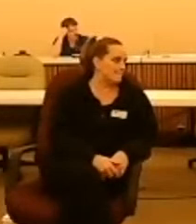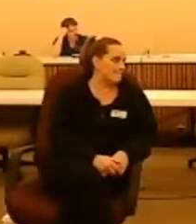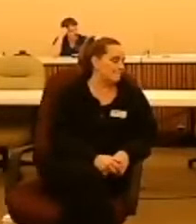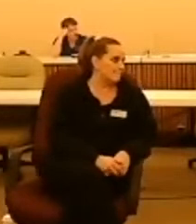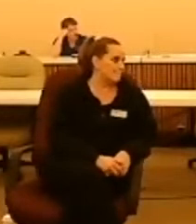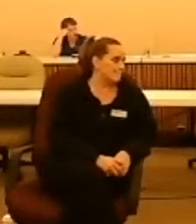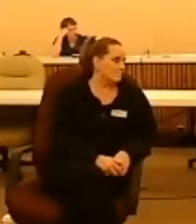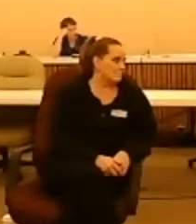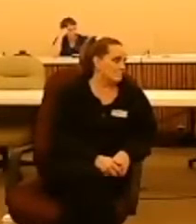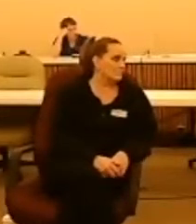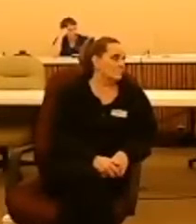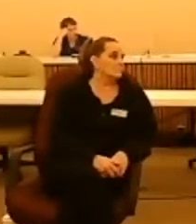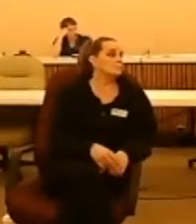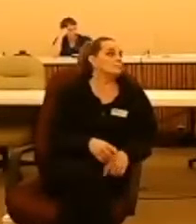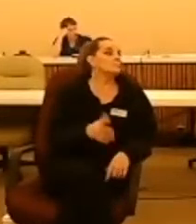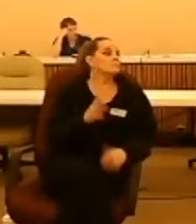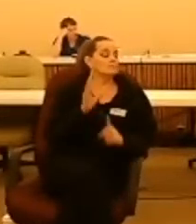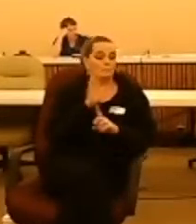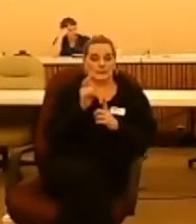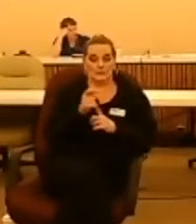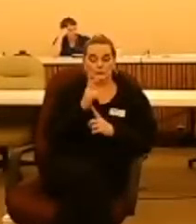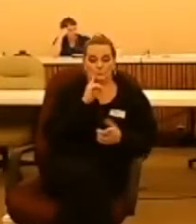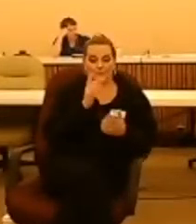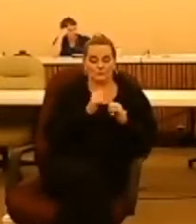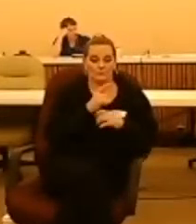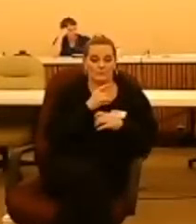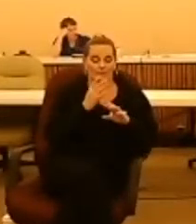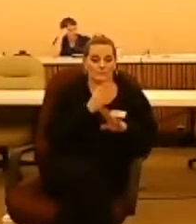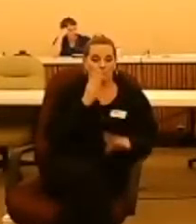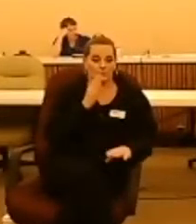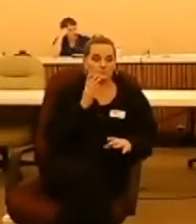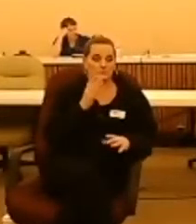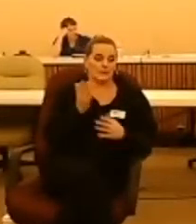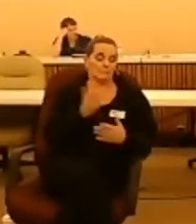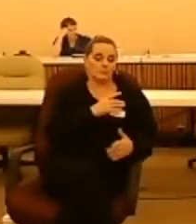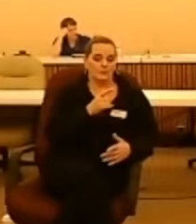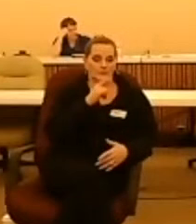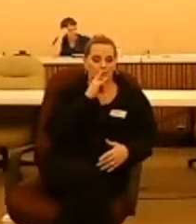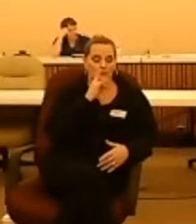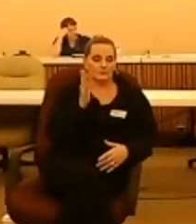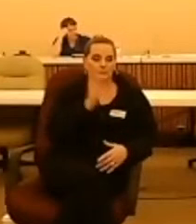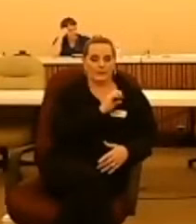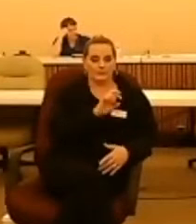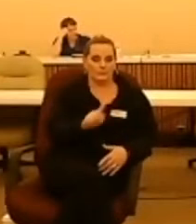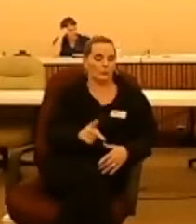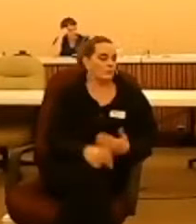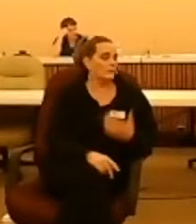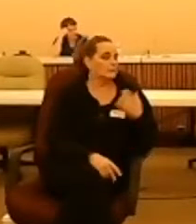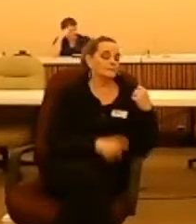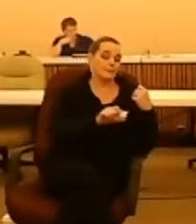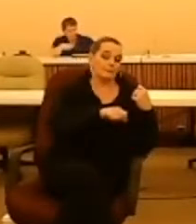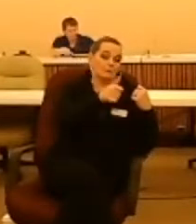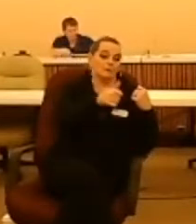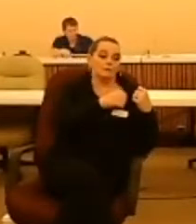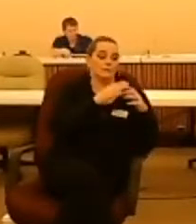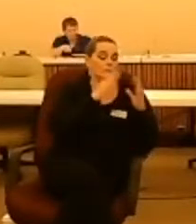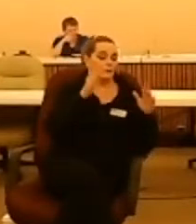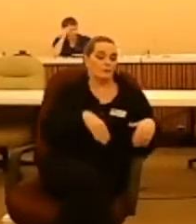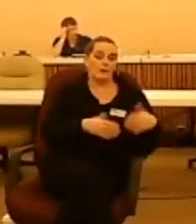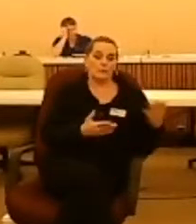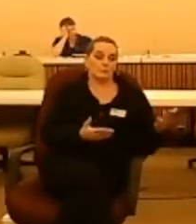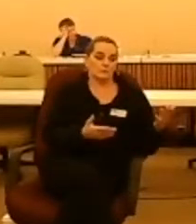past. Conditioning it on having shuttle service? Yeah. Yeah, like the other houses, student